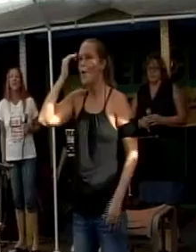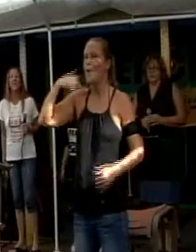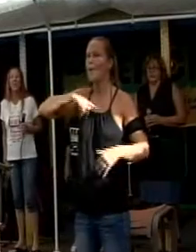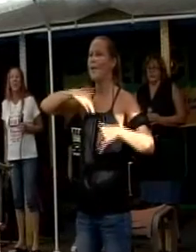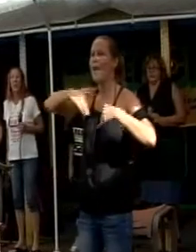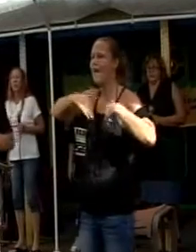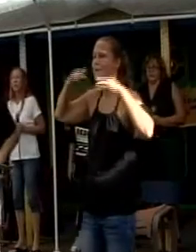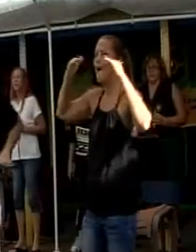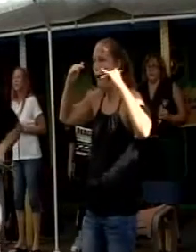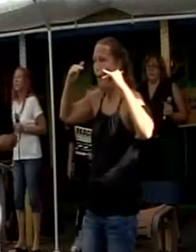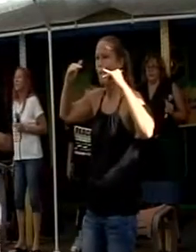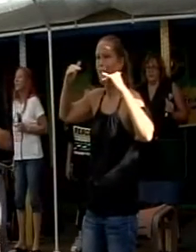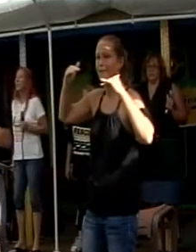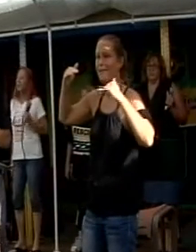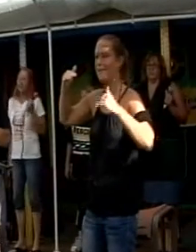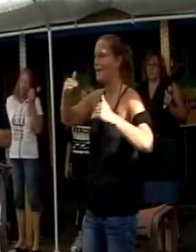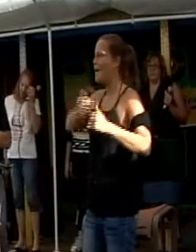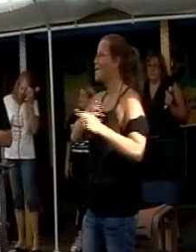here inside me.